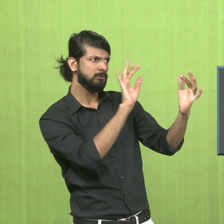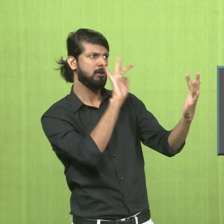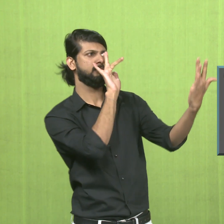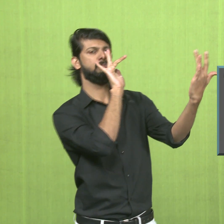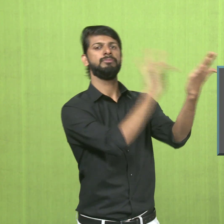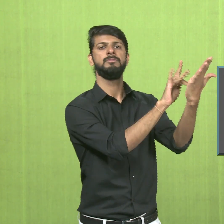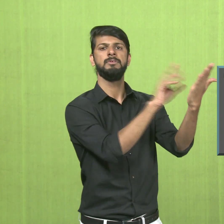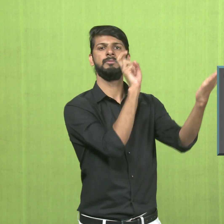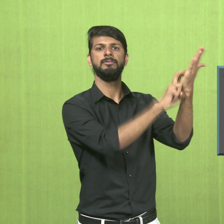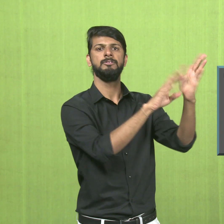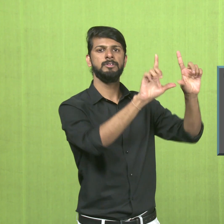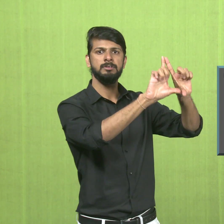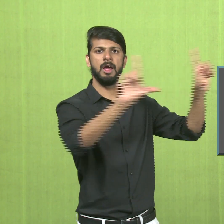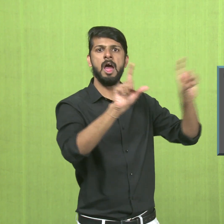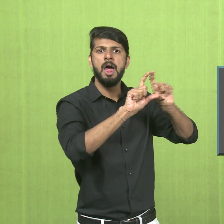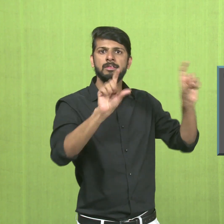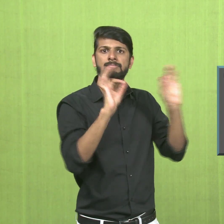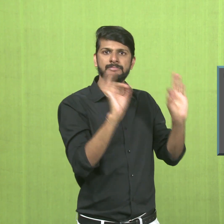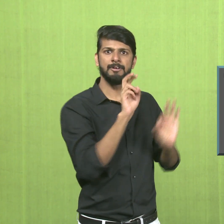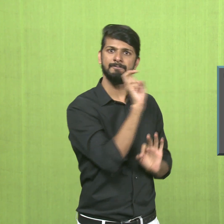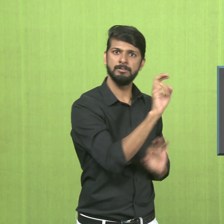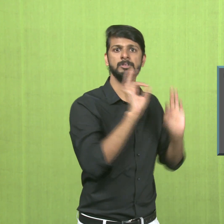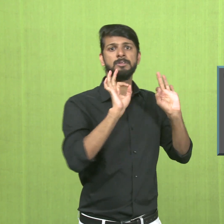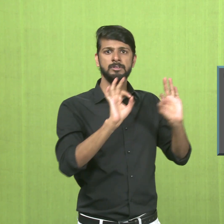and after the desired portion is selected, they would take